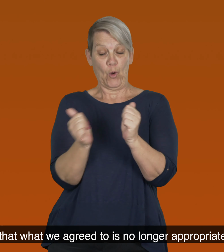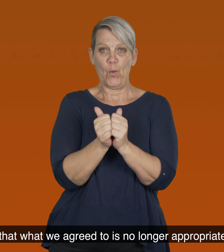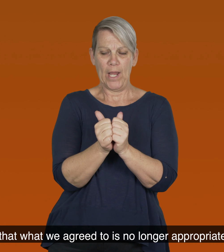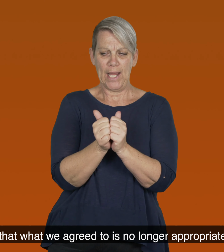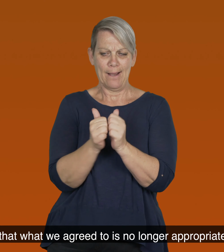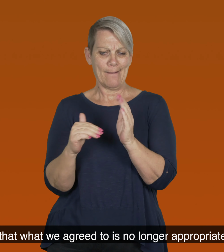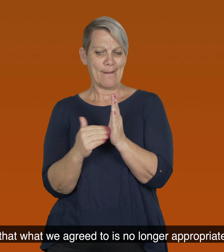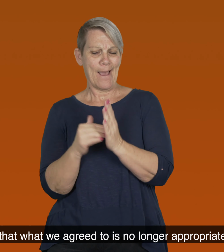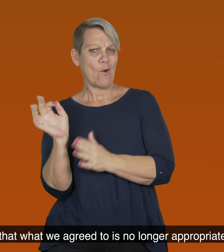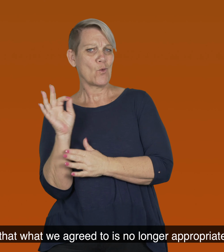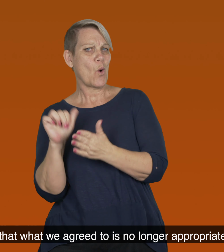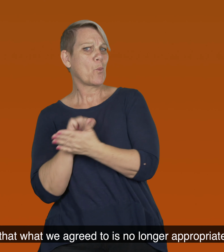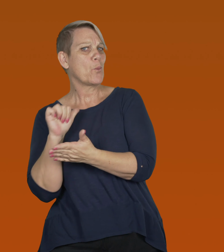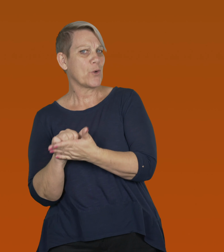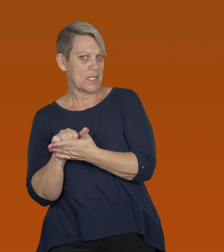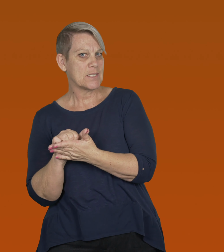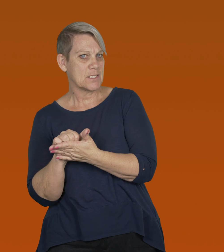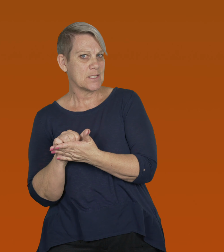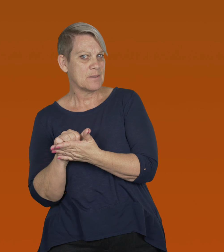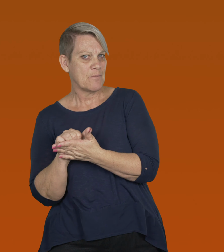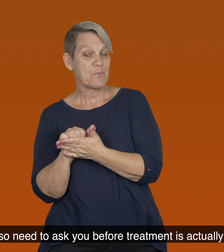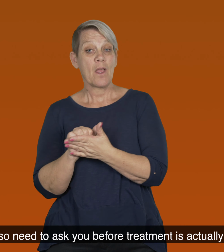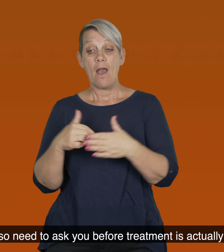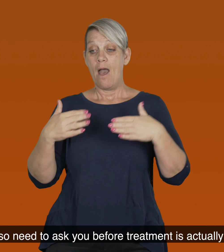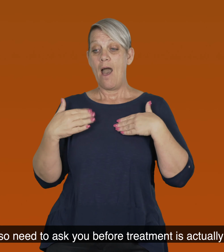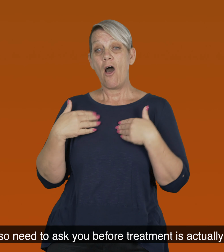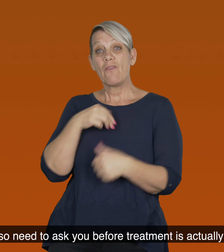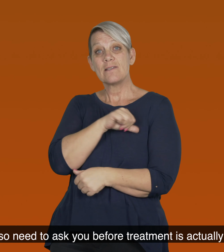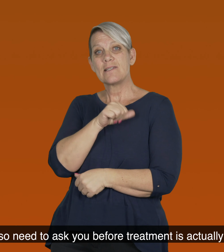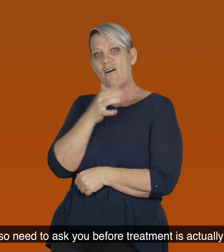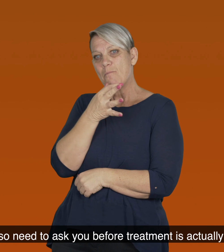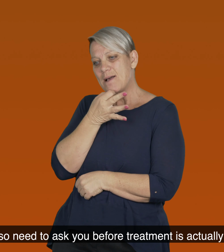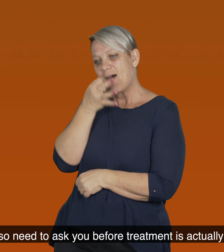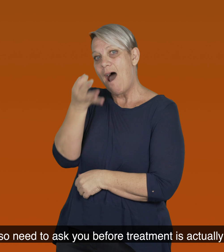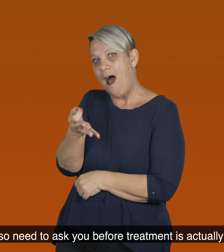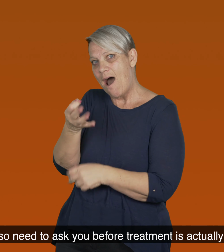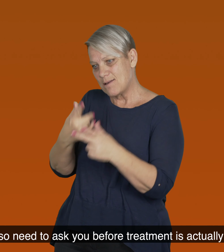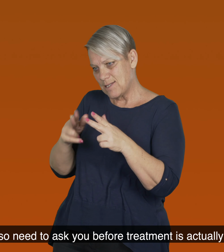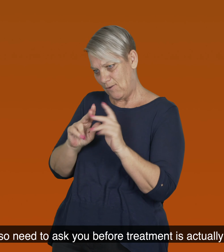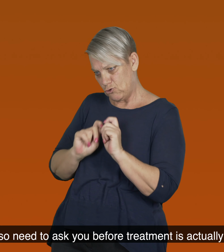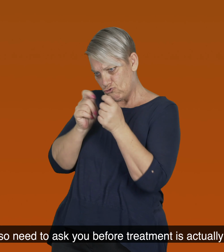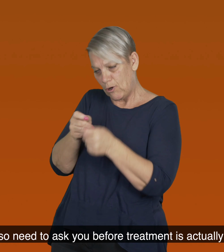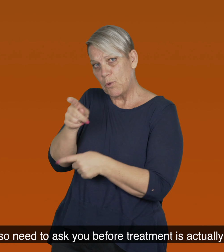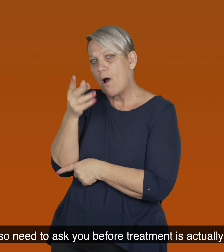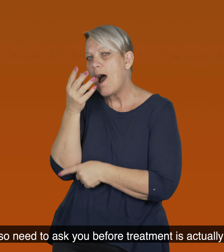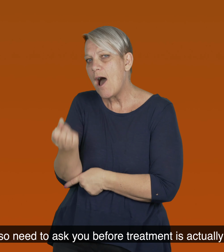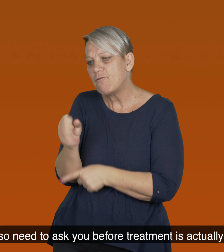do is no longer appropriate. Health staff also need to ask you before treatment is actually